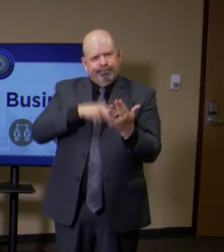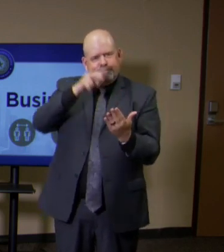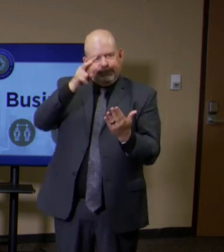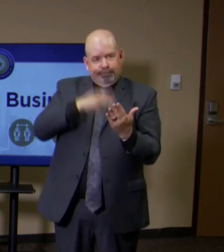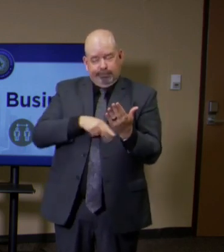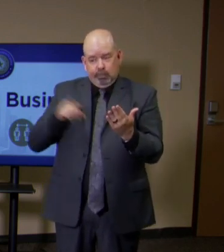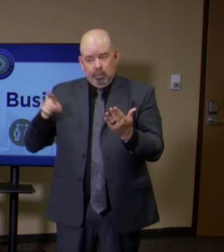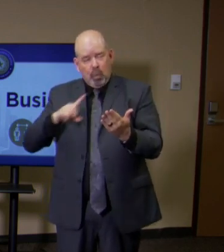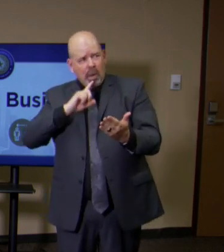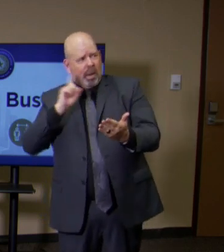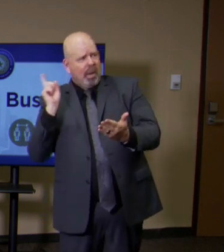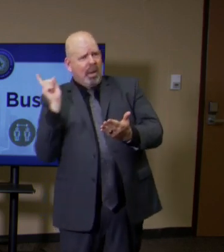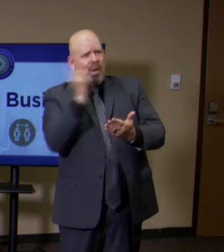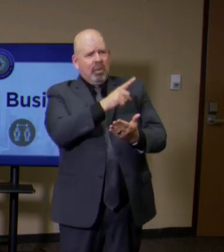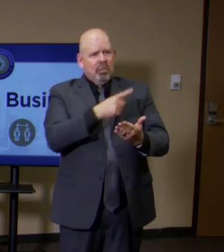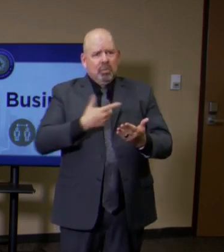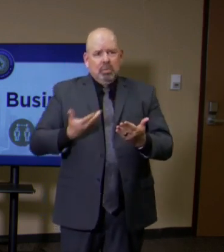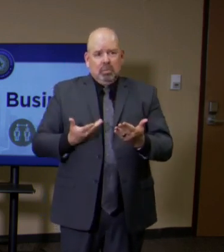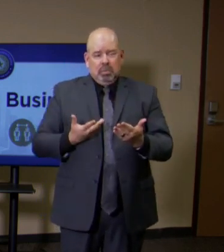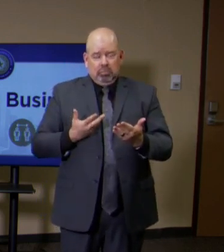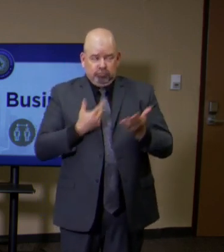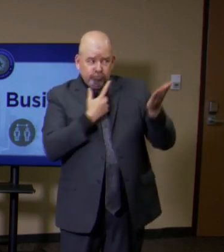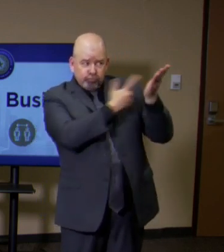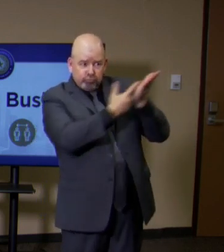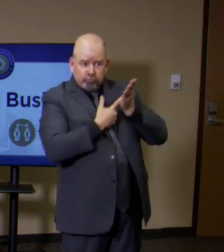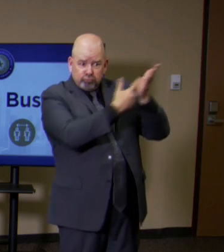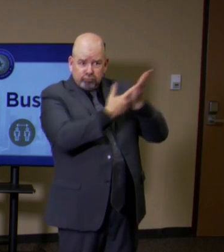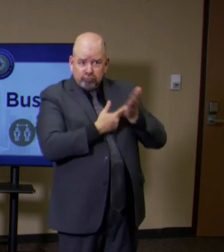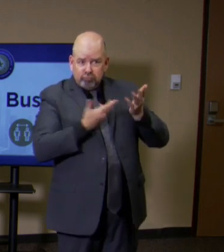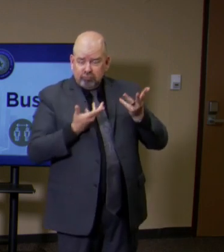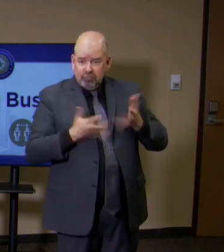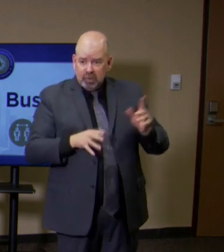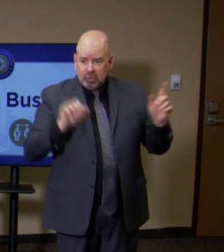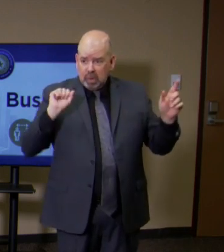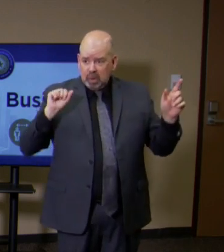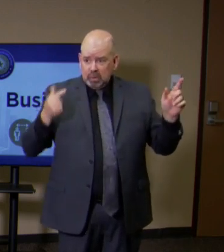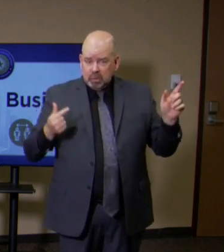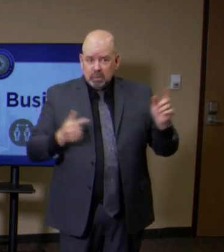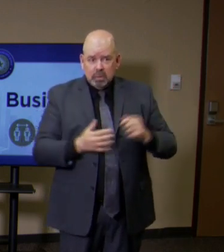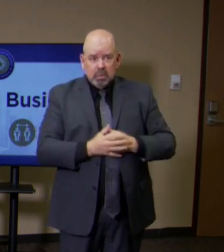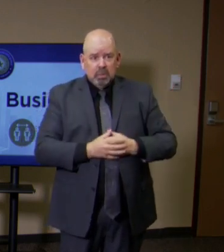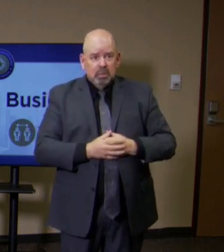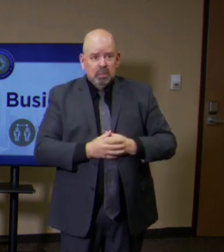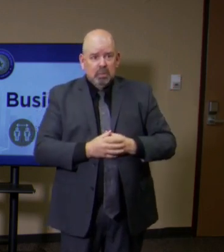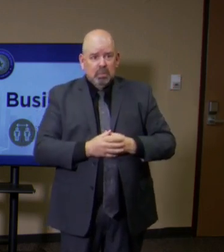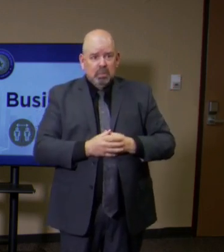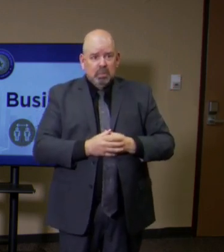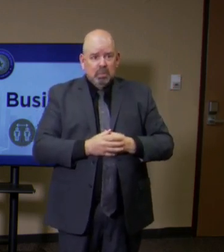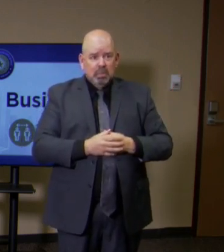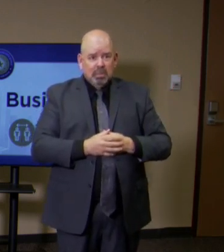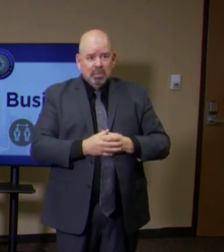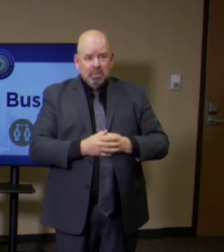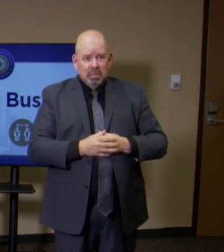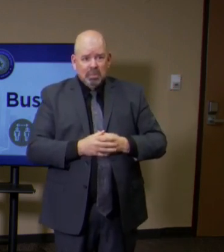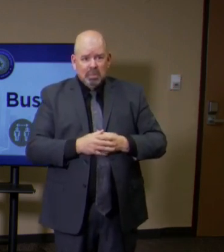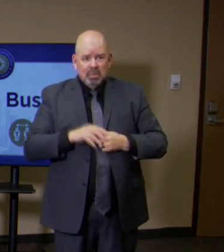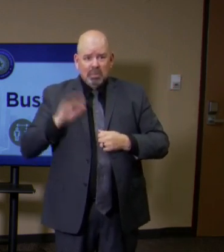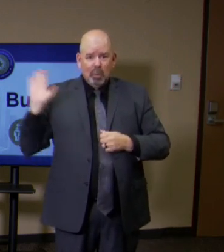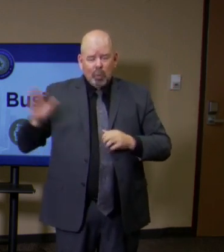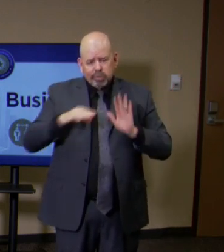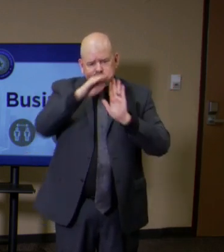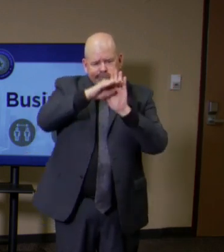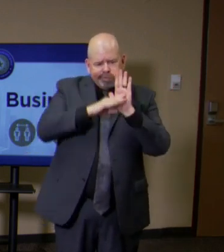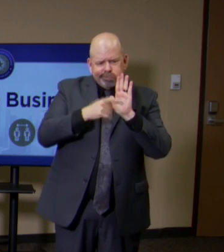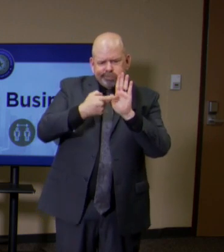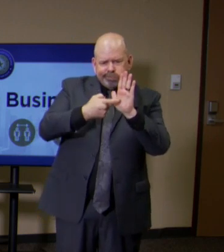you planning to modify your order? I know I think it expires tomorrow as is, but are you planning to do anything additional to appease some of